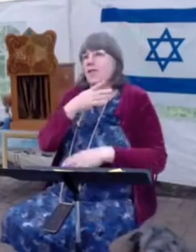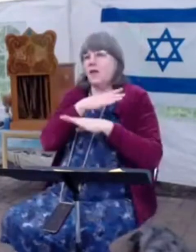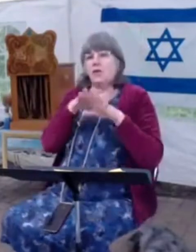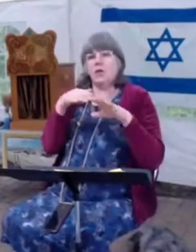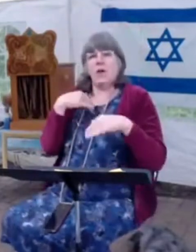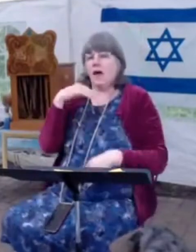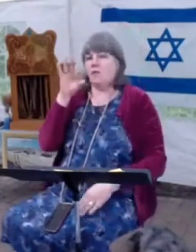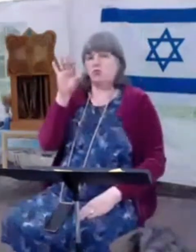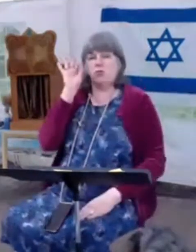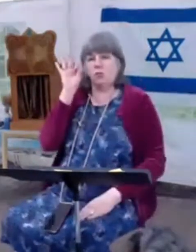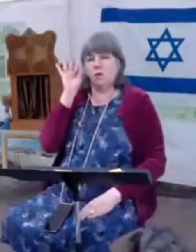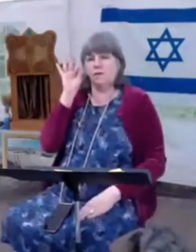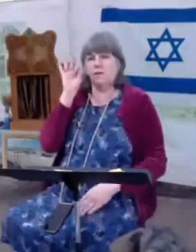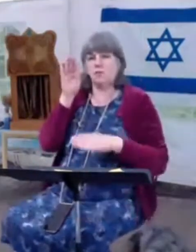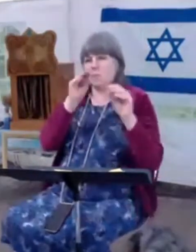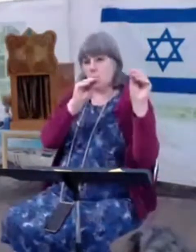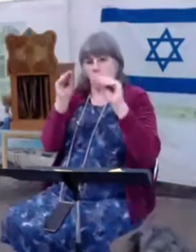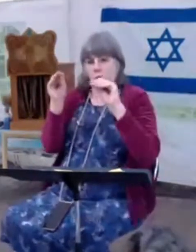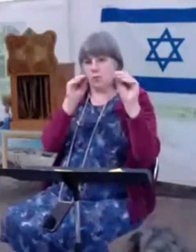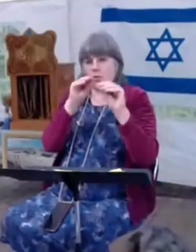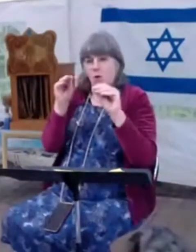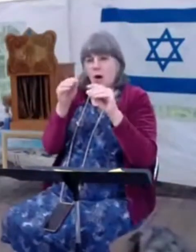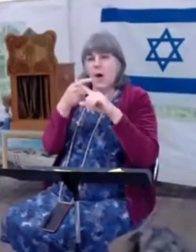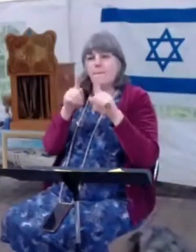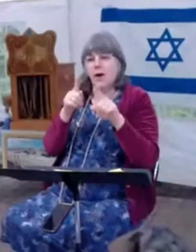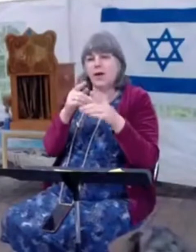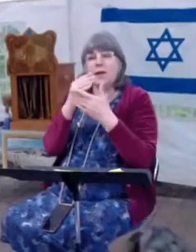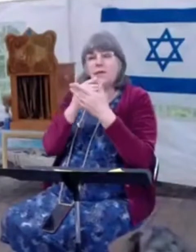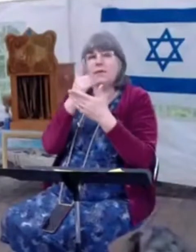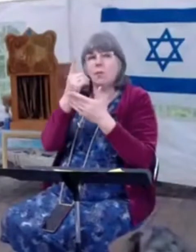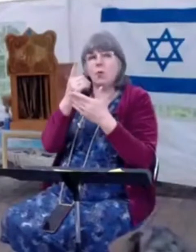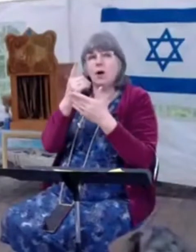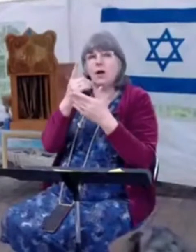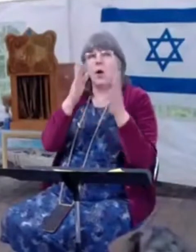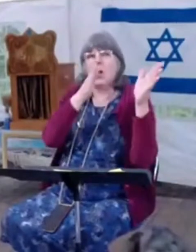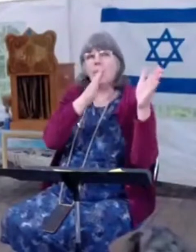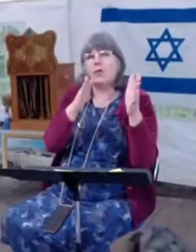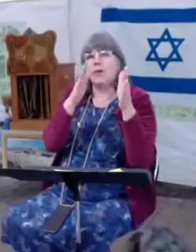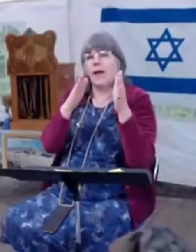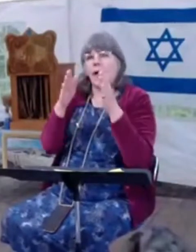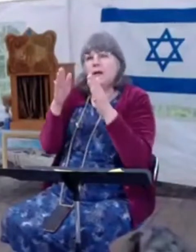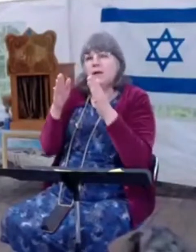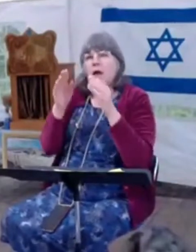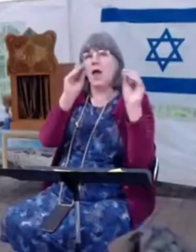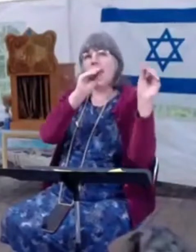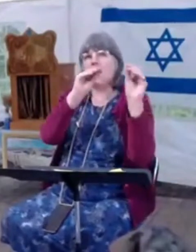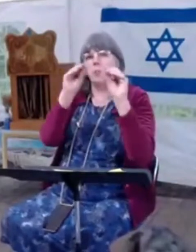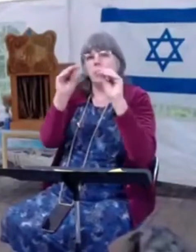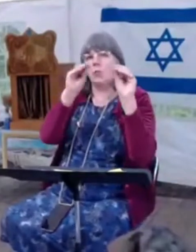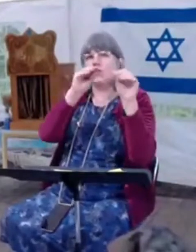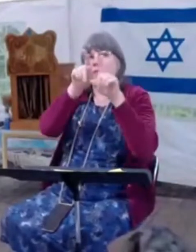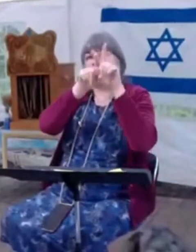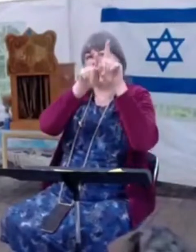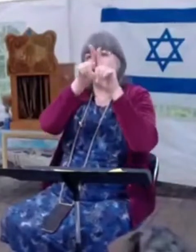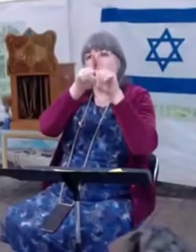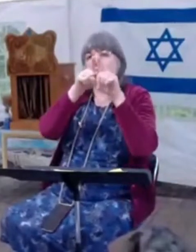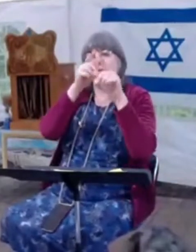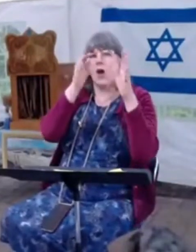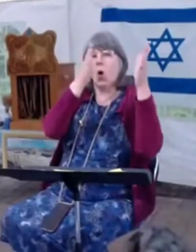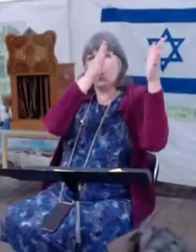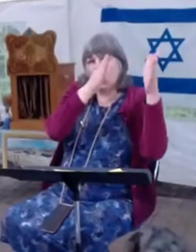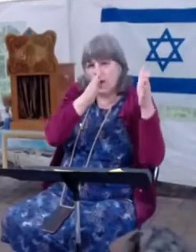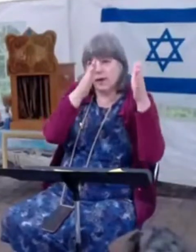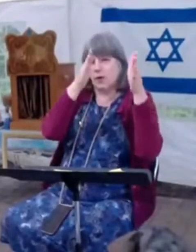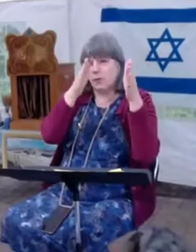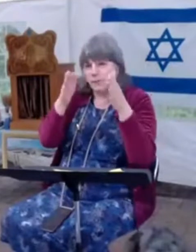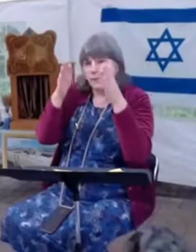but as they are subservient to him that commands them, to whom alone we owe justly to offer our